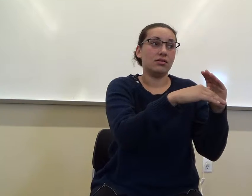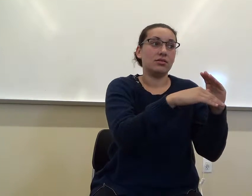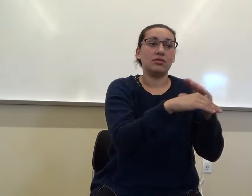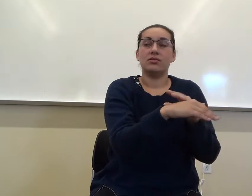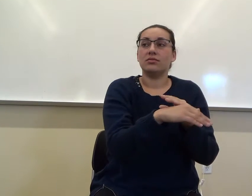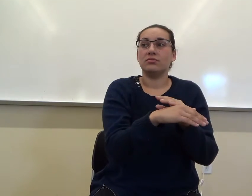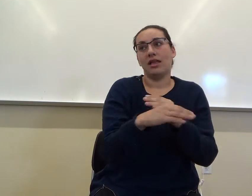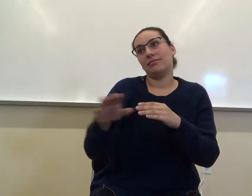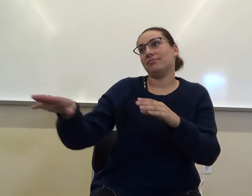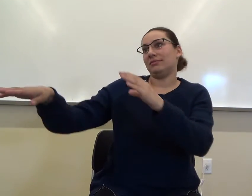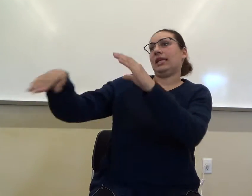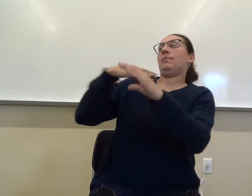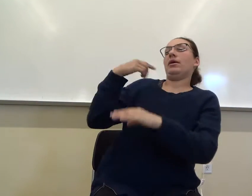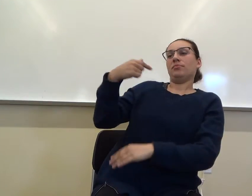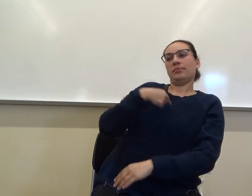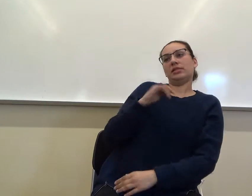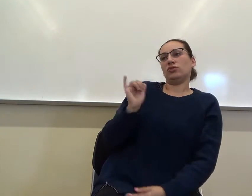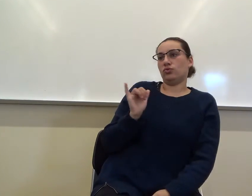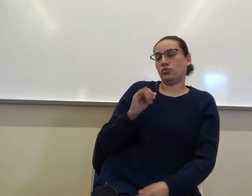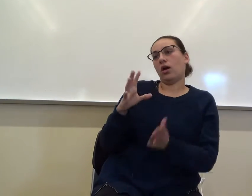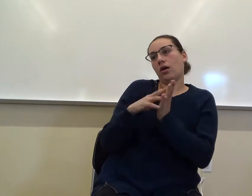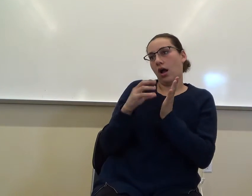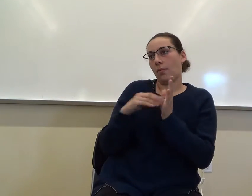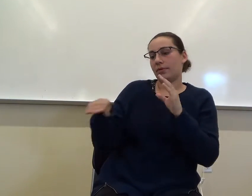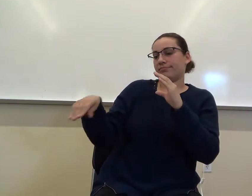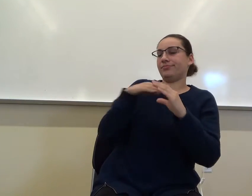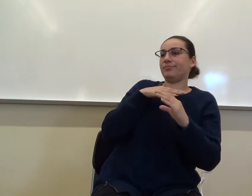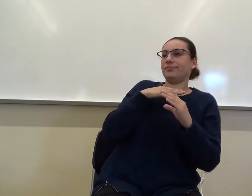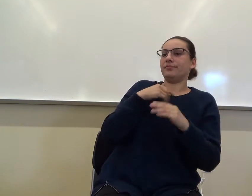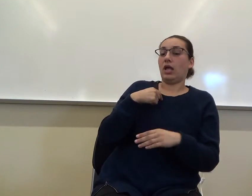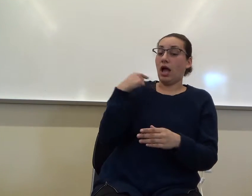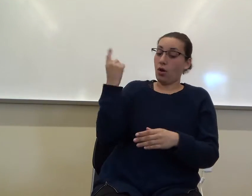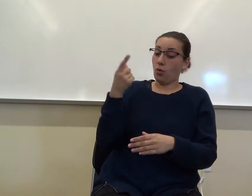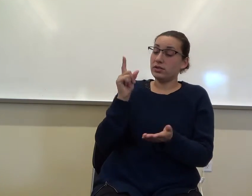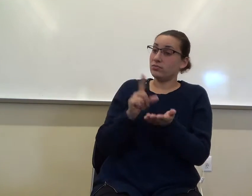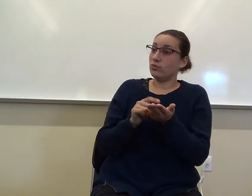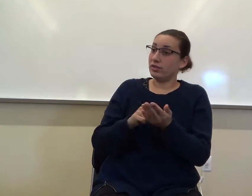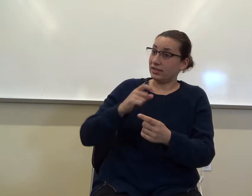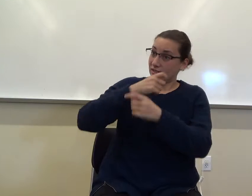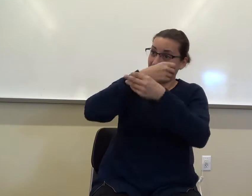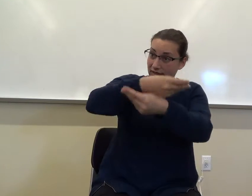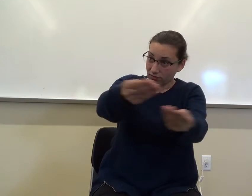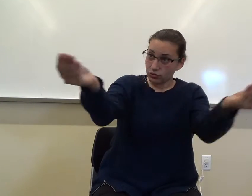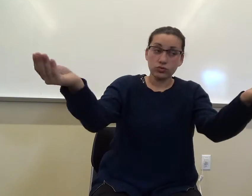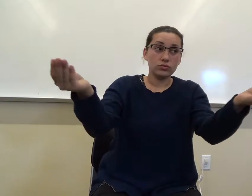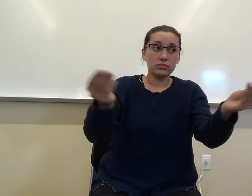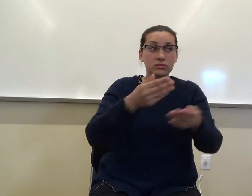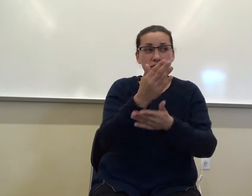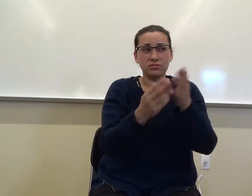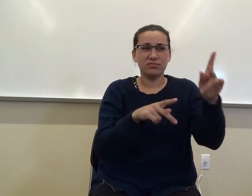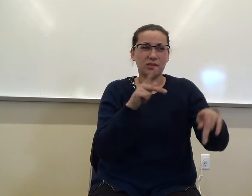send a copy to me, and I always print it out and give it to you because I know that some people don't check